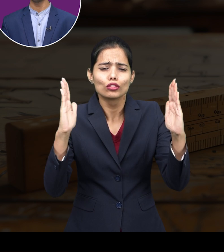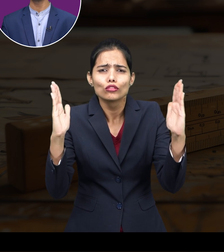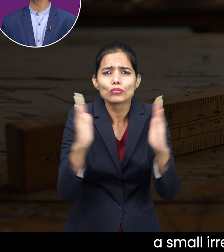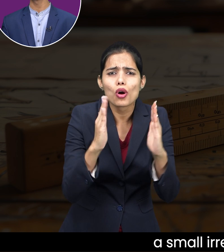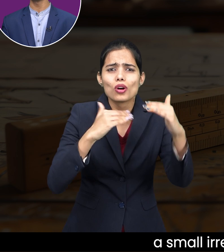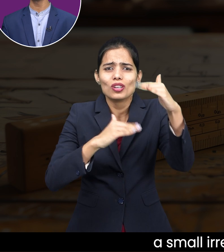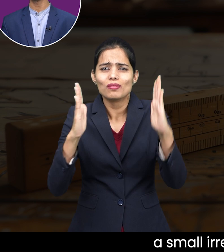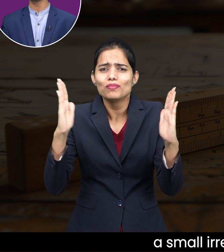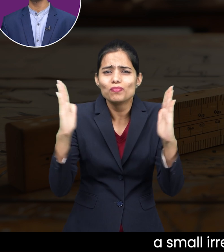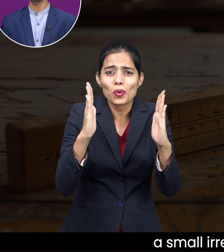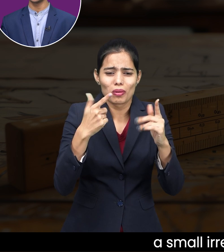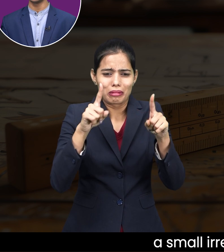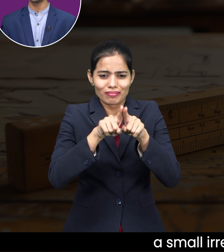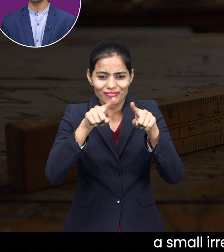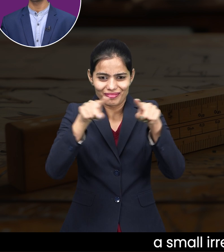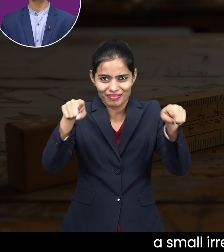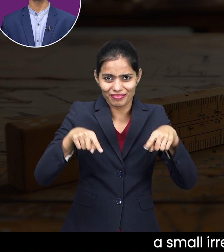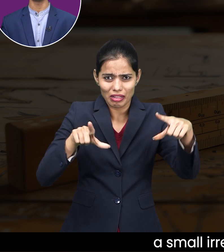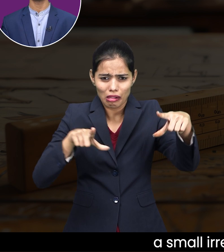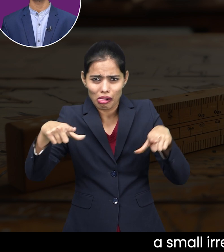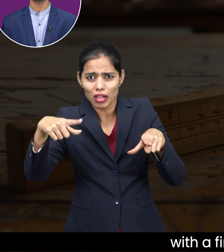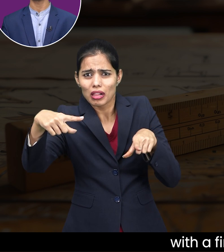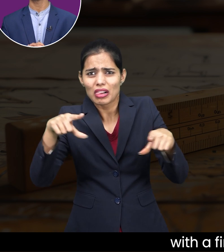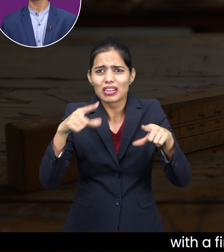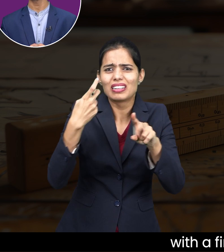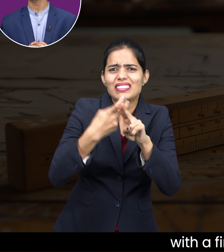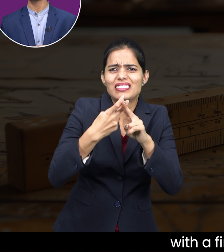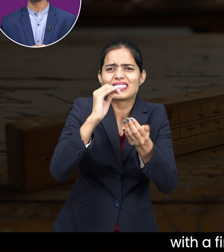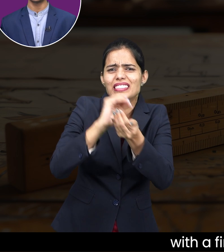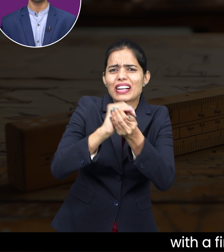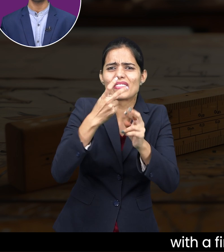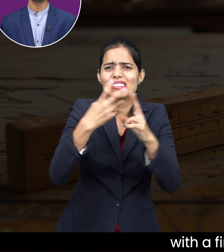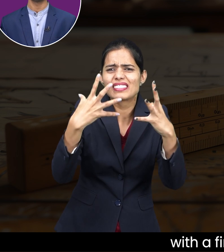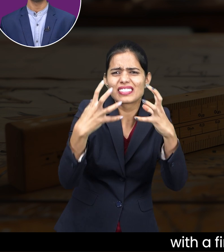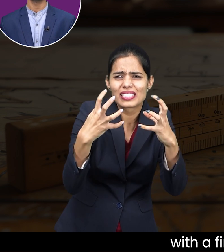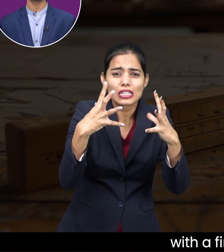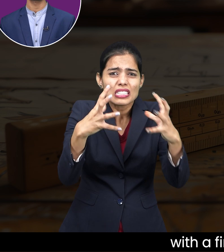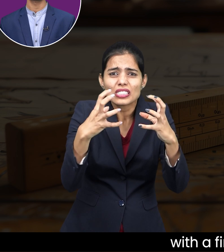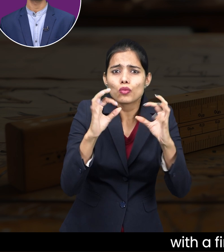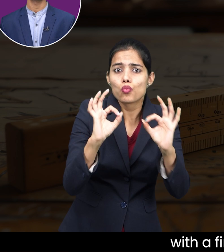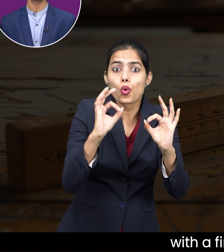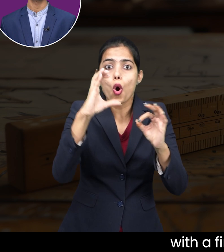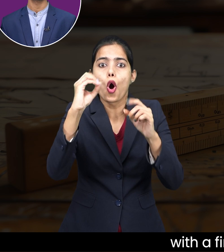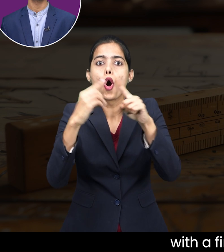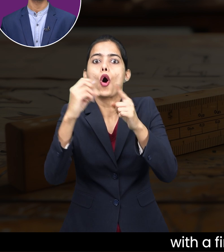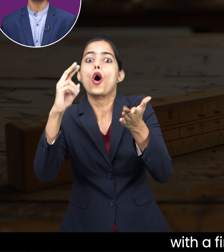Now tie a small irregular solid, stone, with a fine cotton thread.